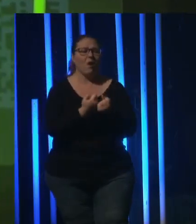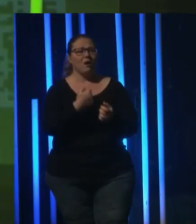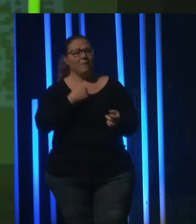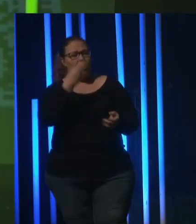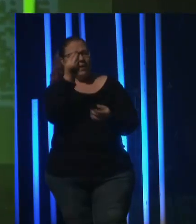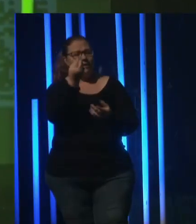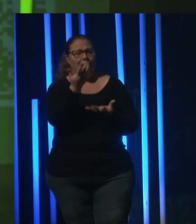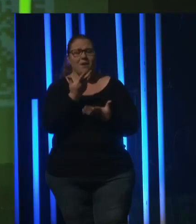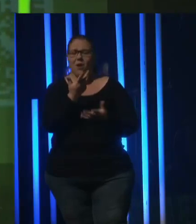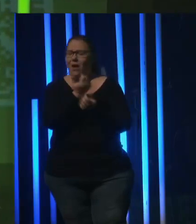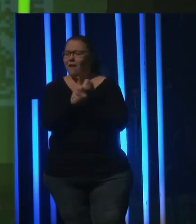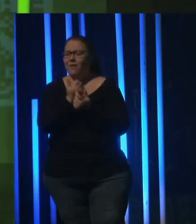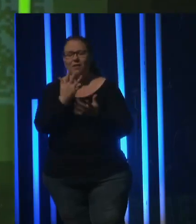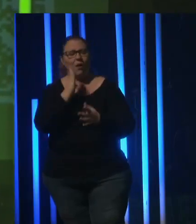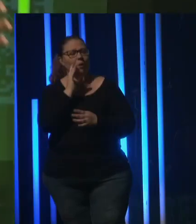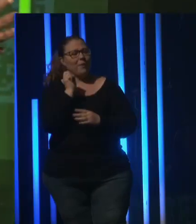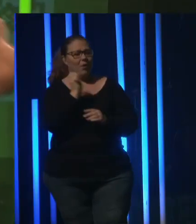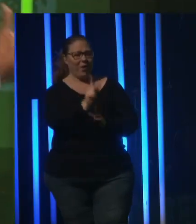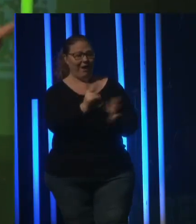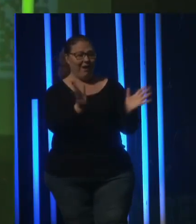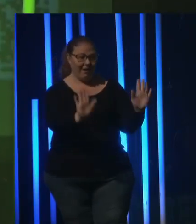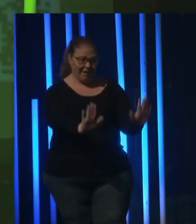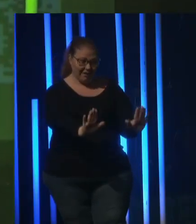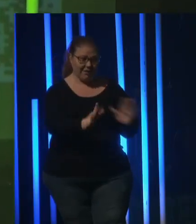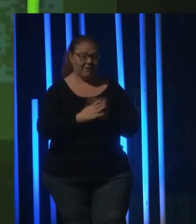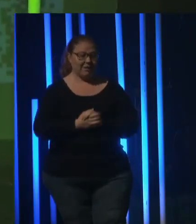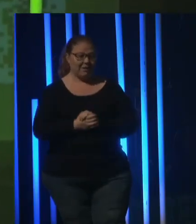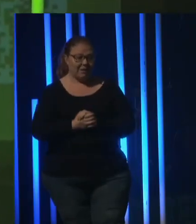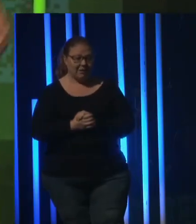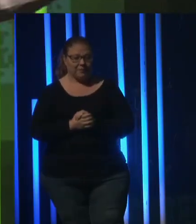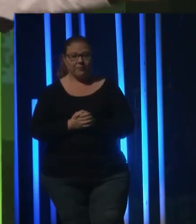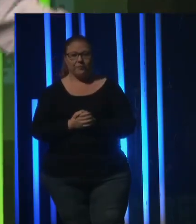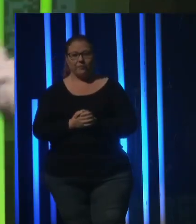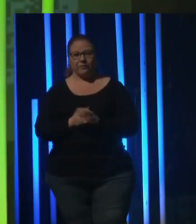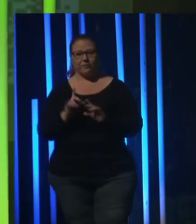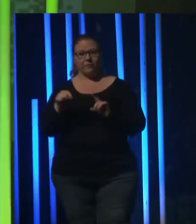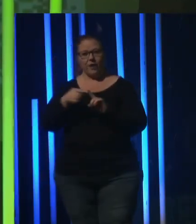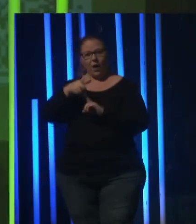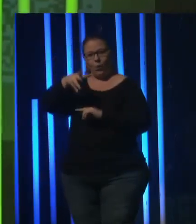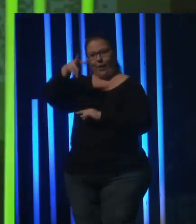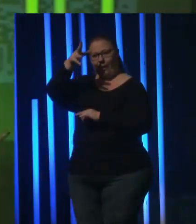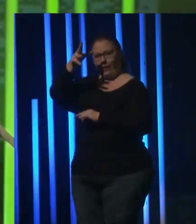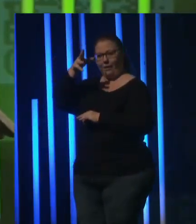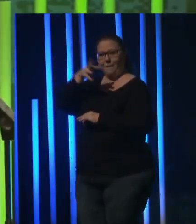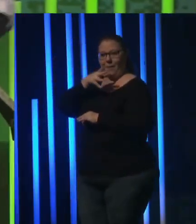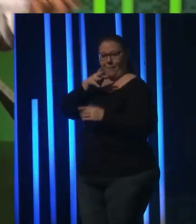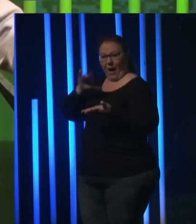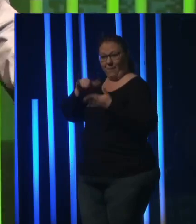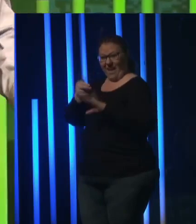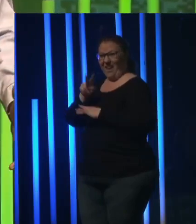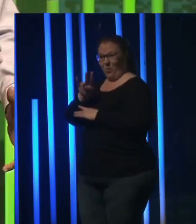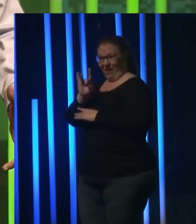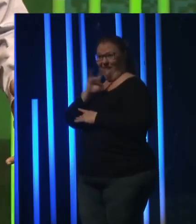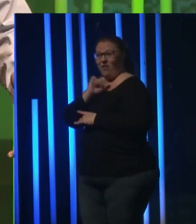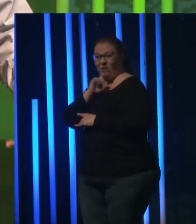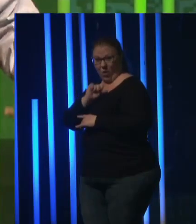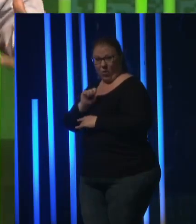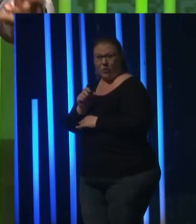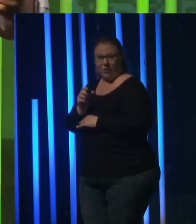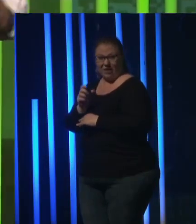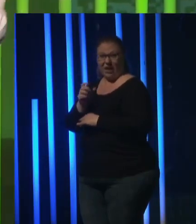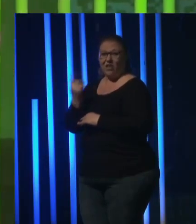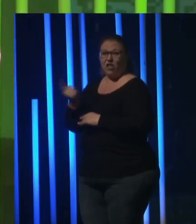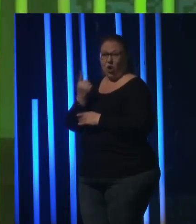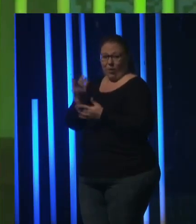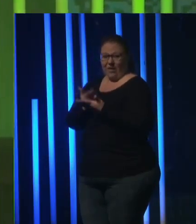me know everything's going to be all right. And when mama passed at 28, just always there was someone that